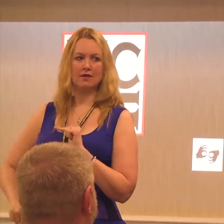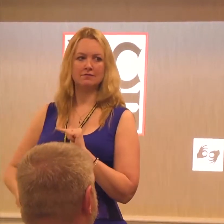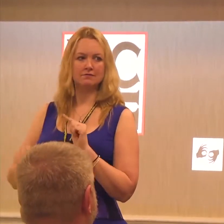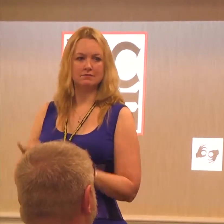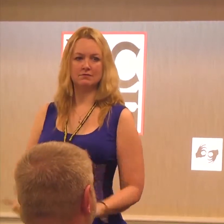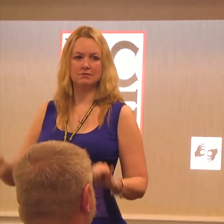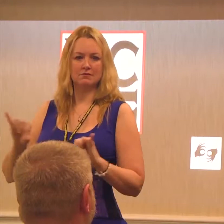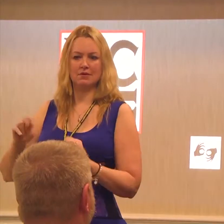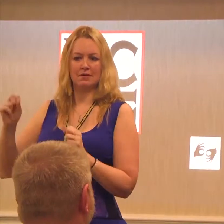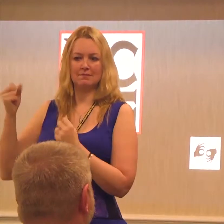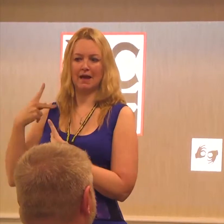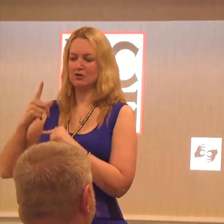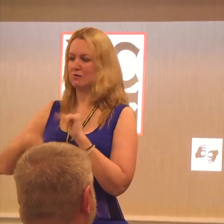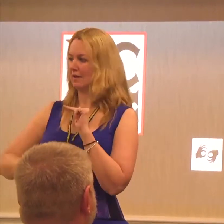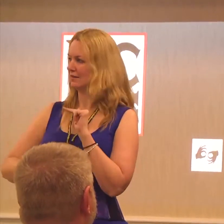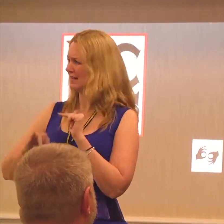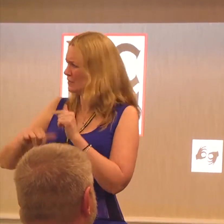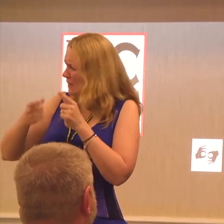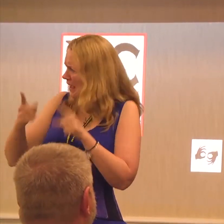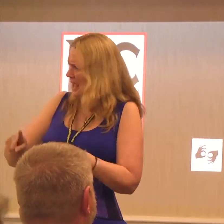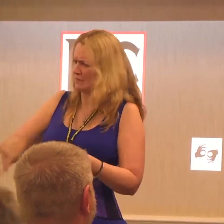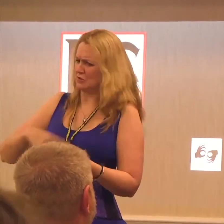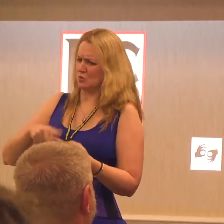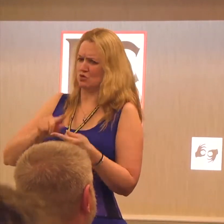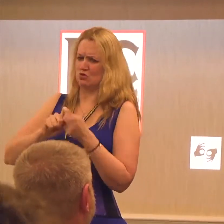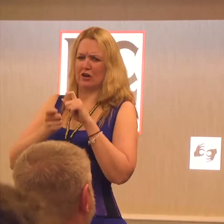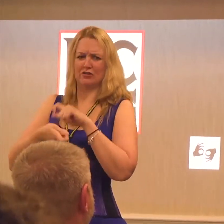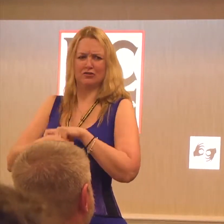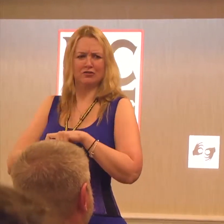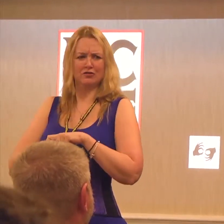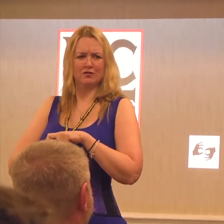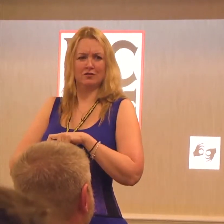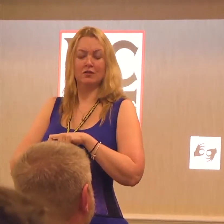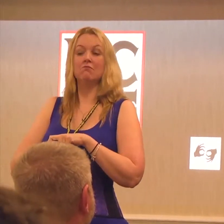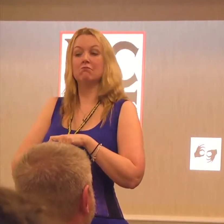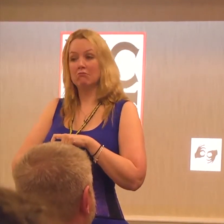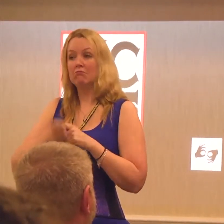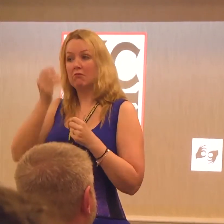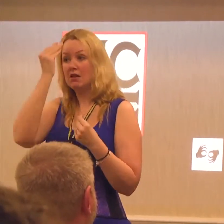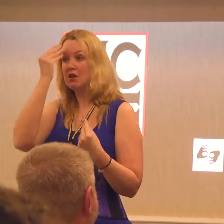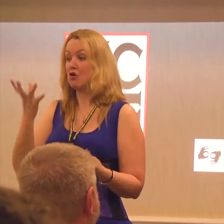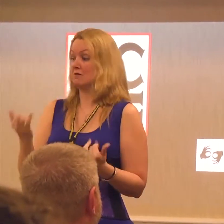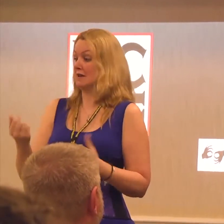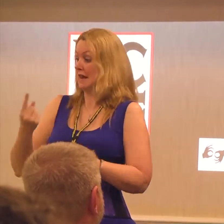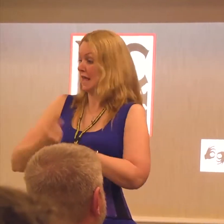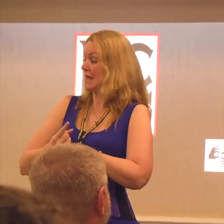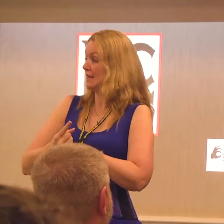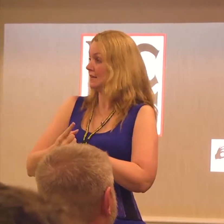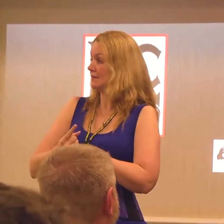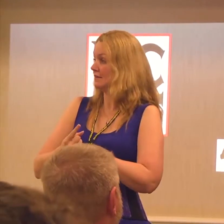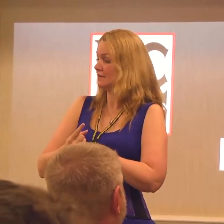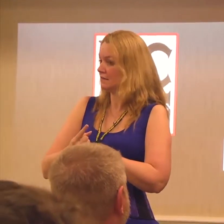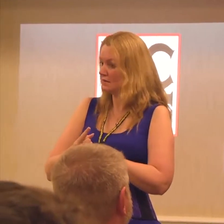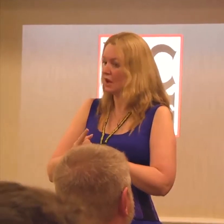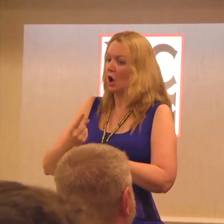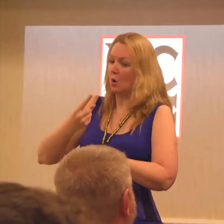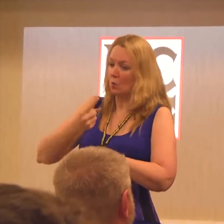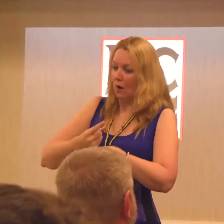That's the reality of evolution. Think of it this way. Today is only a day away from the